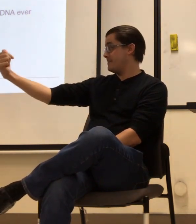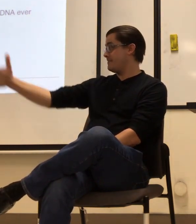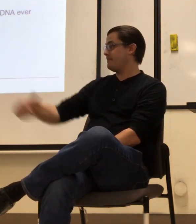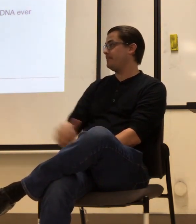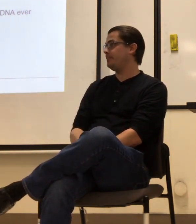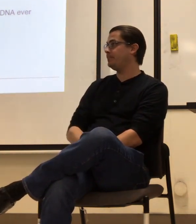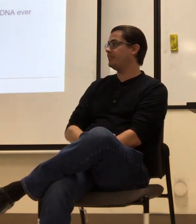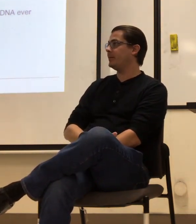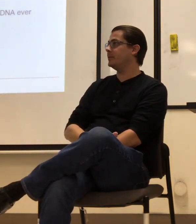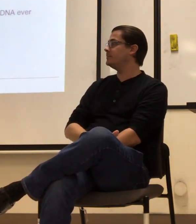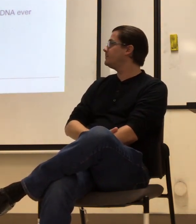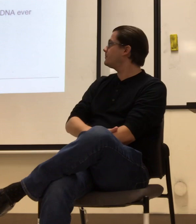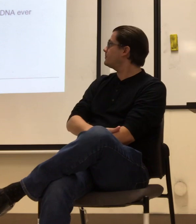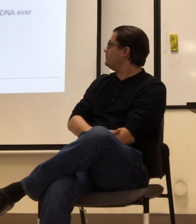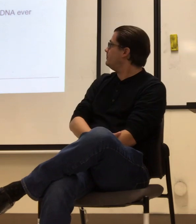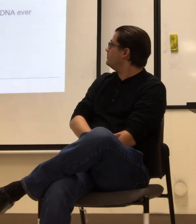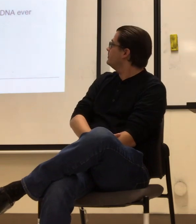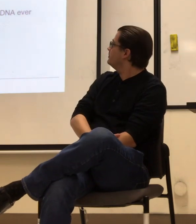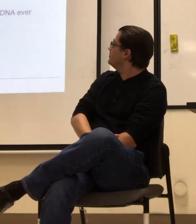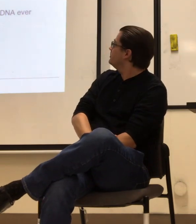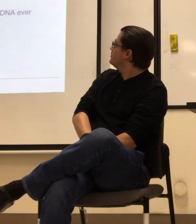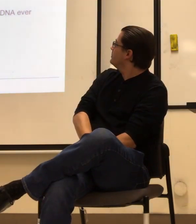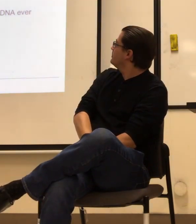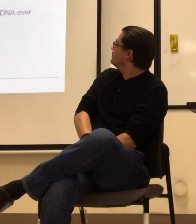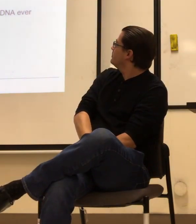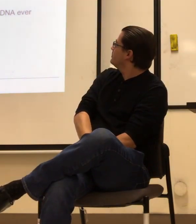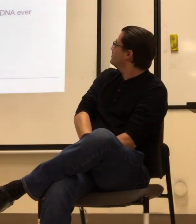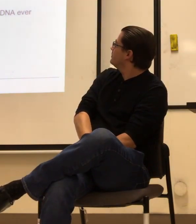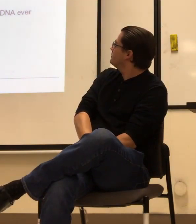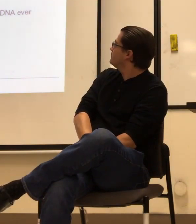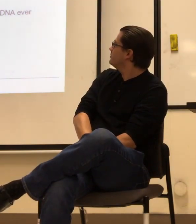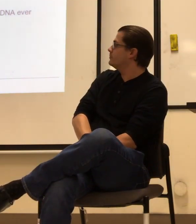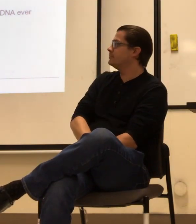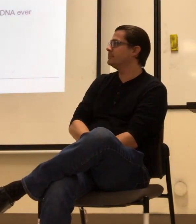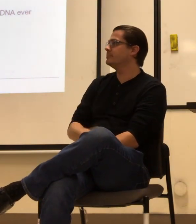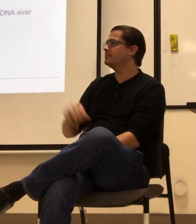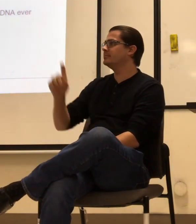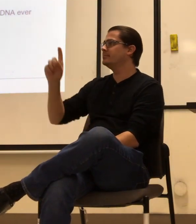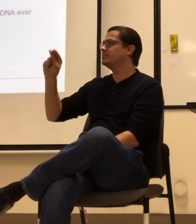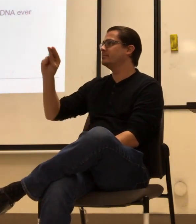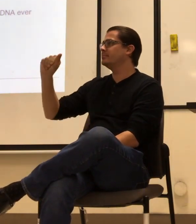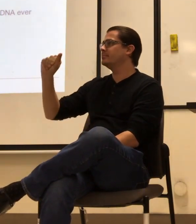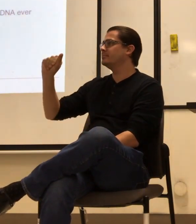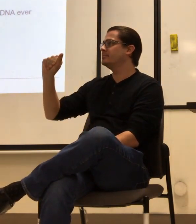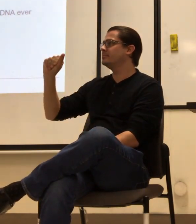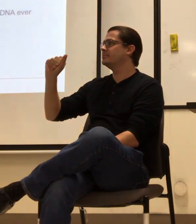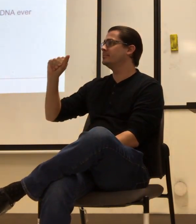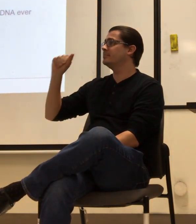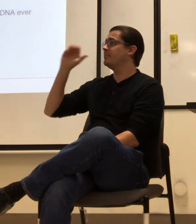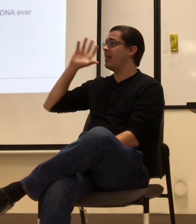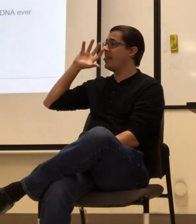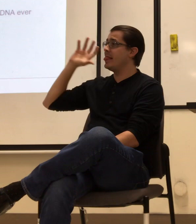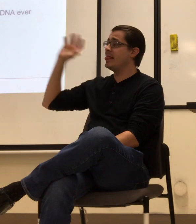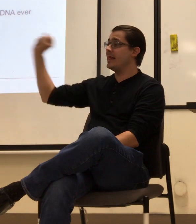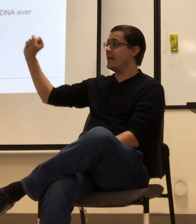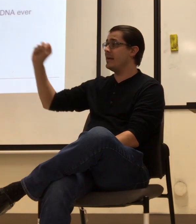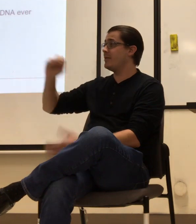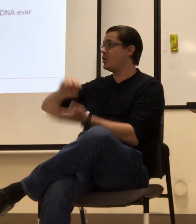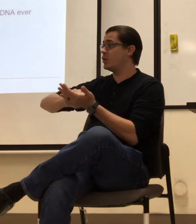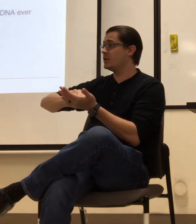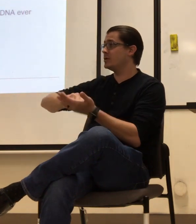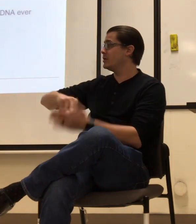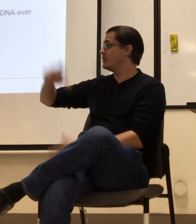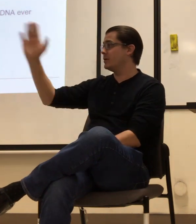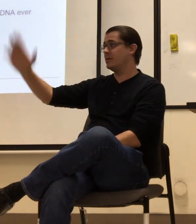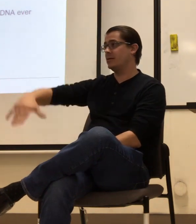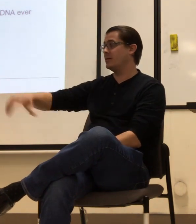I hear one vote for no, and anyone you think yes? Does DNA ever leave the nucleus? No, it doesn't. The no's